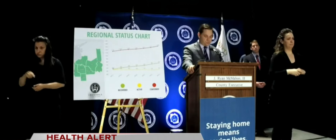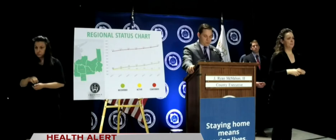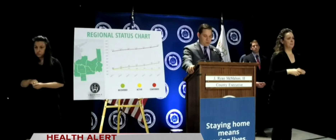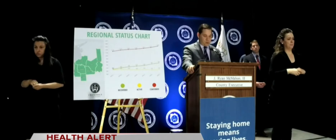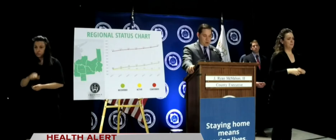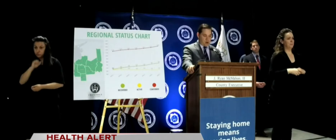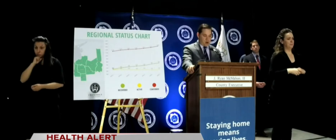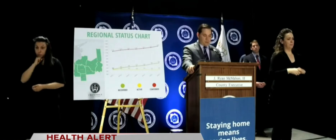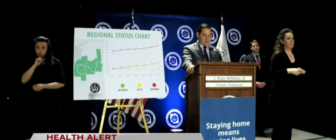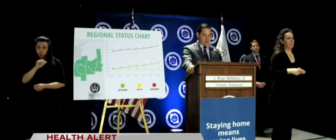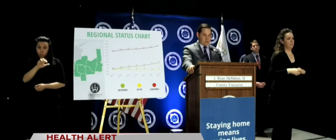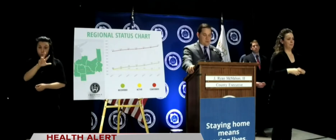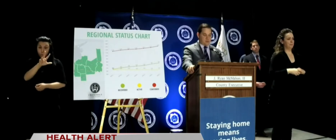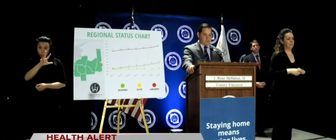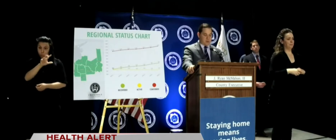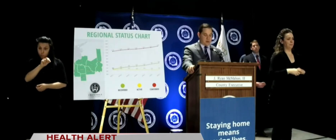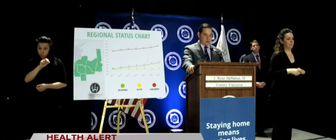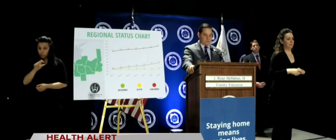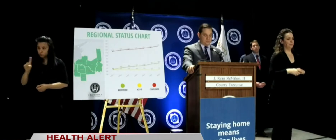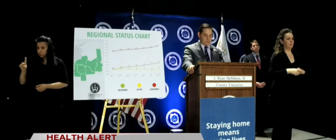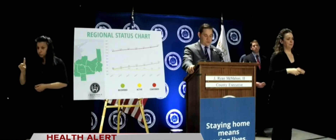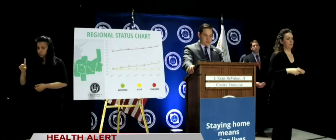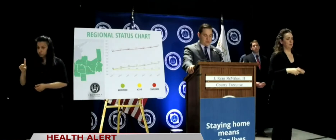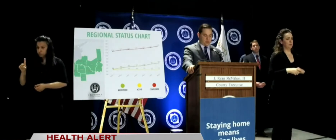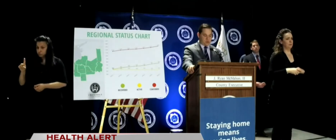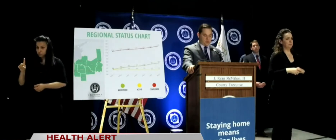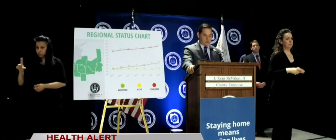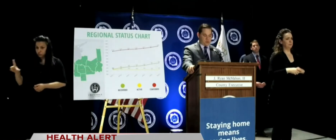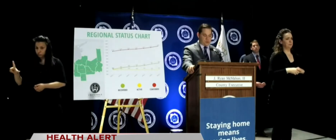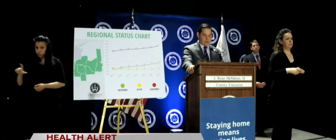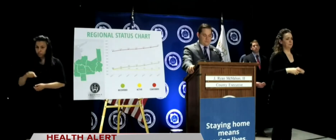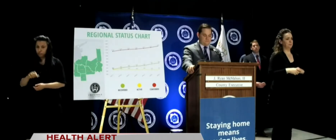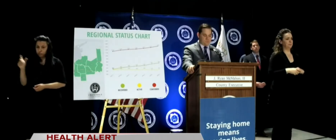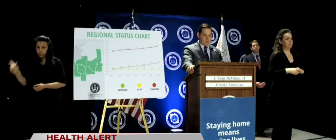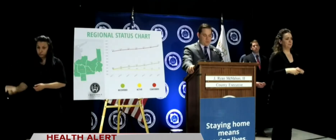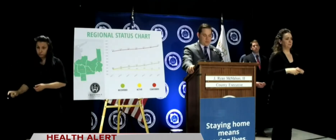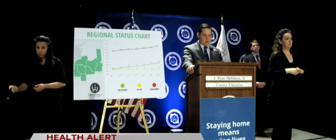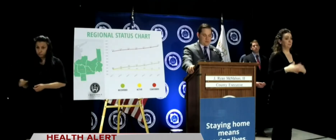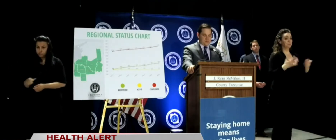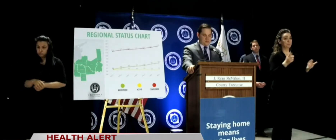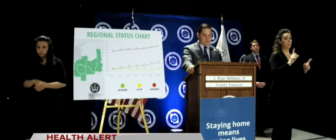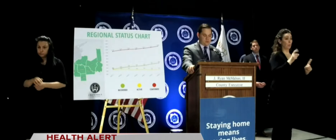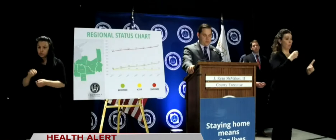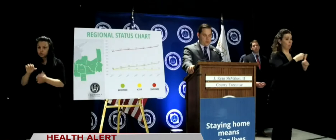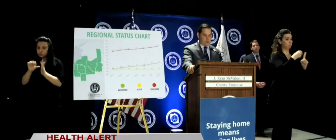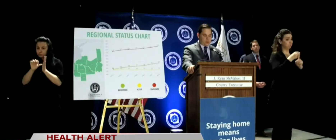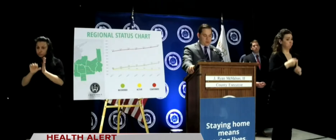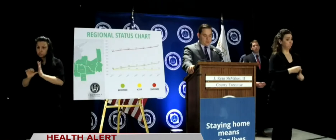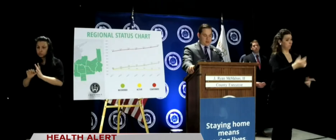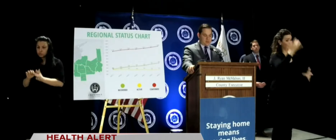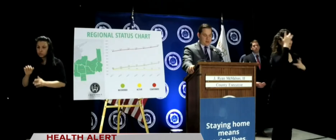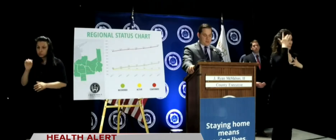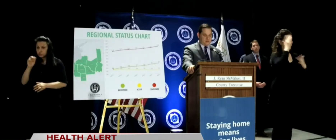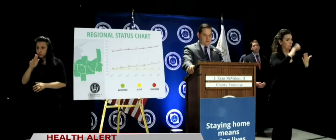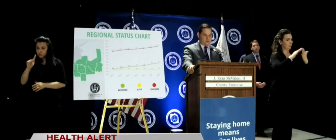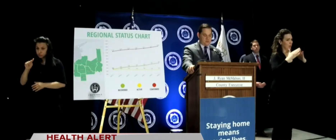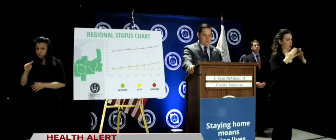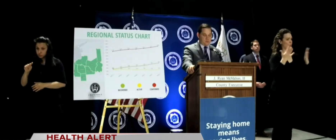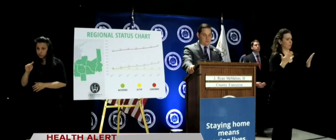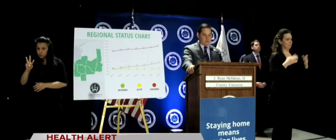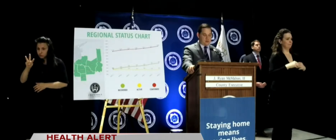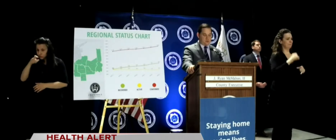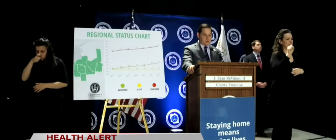age. Breakdown by municipality. City of Syracuse, 328. Town of Clay, 74. Town of Manlius,